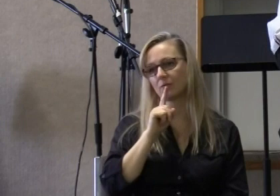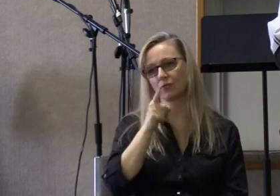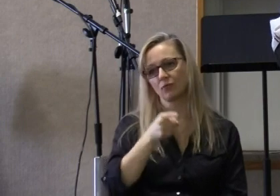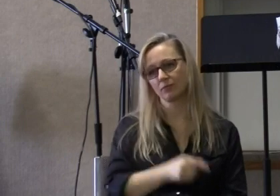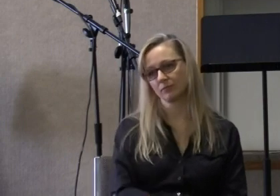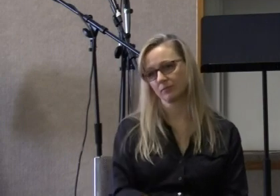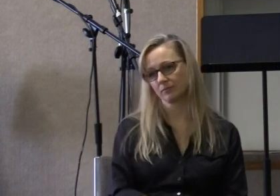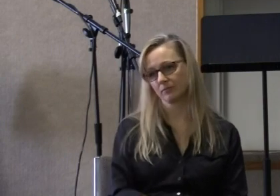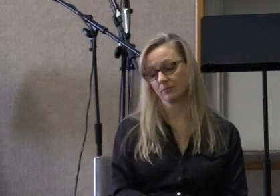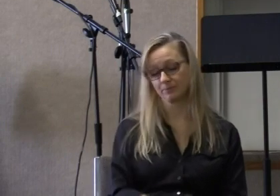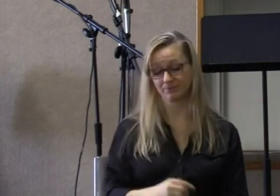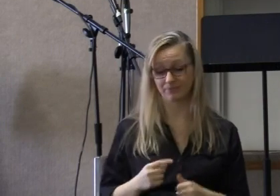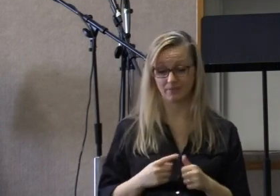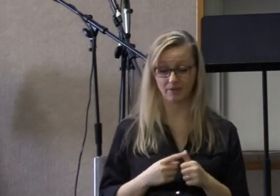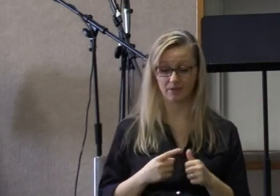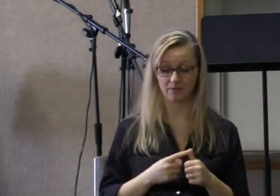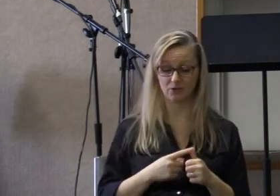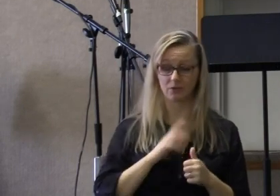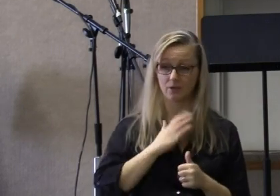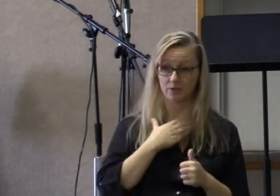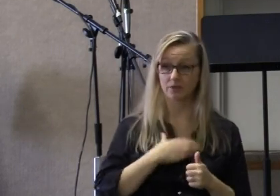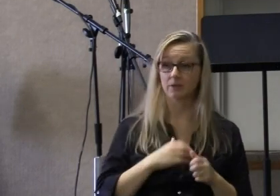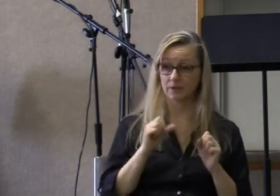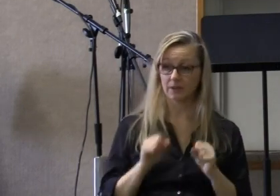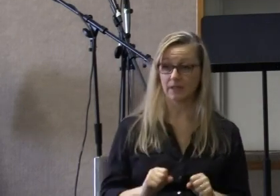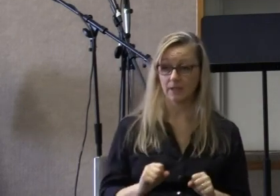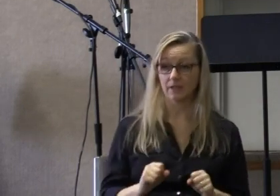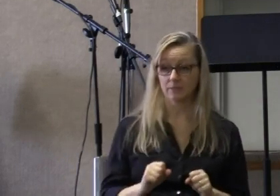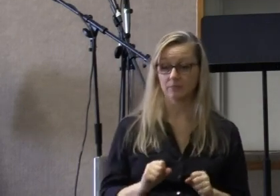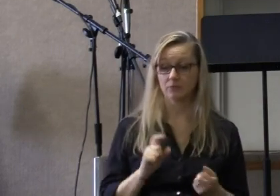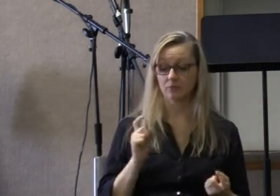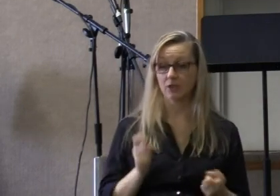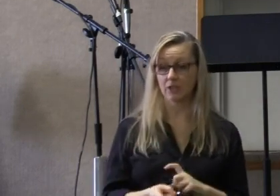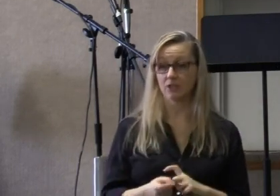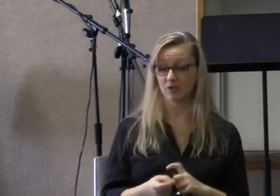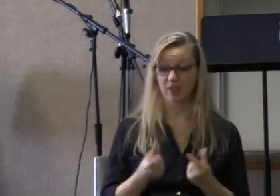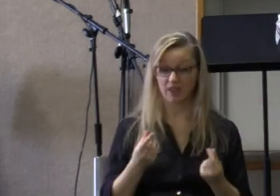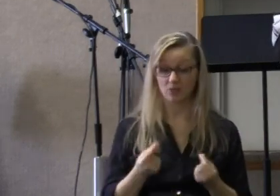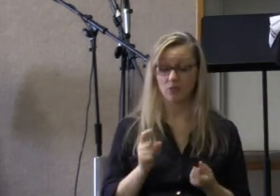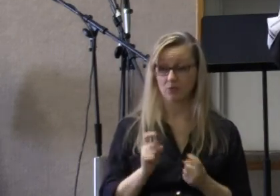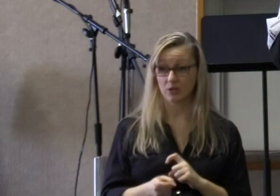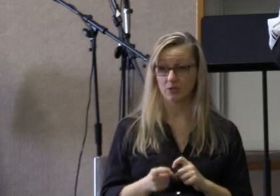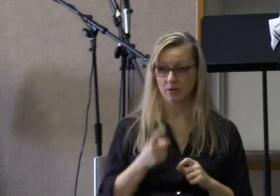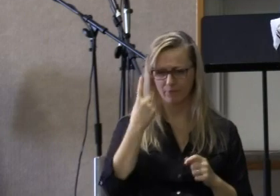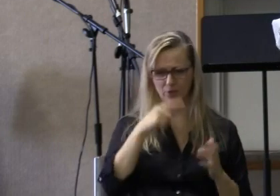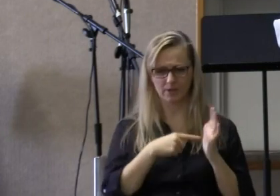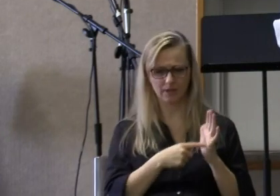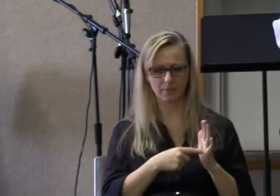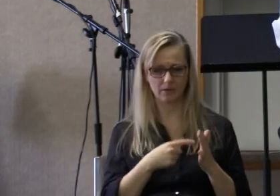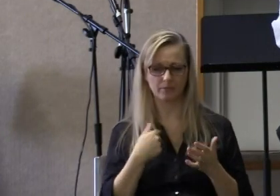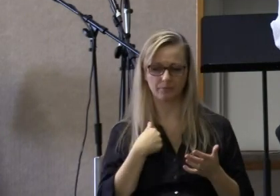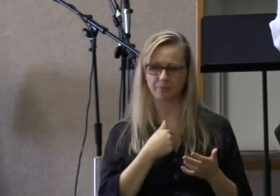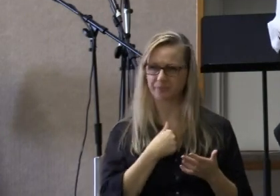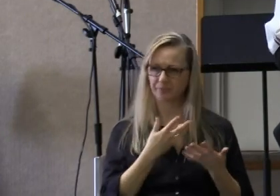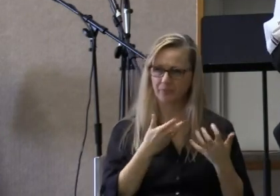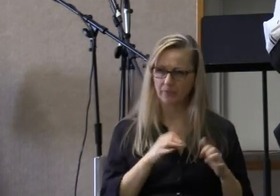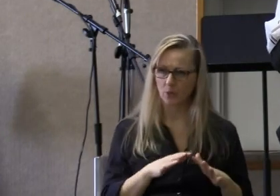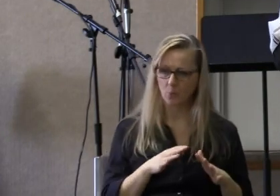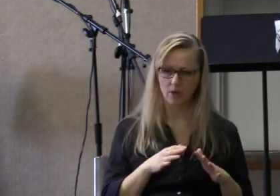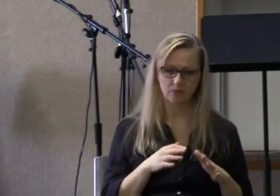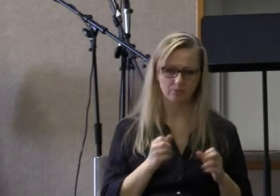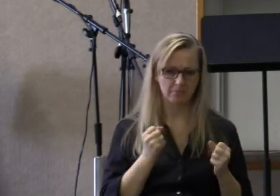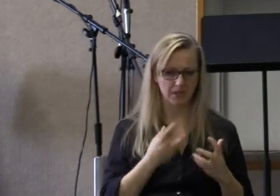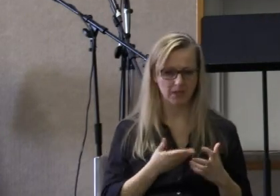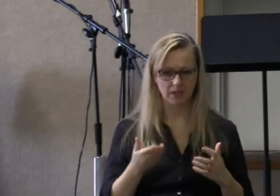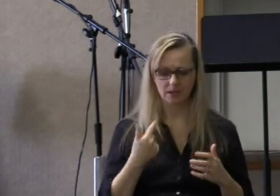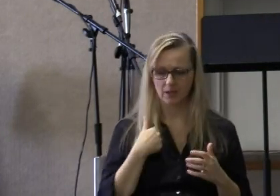true. First, our desires can and do change. For example, we no longer want many of the things we wanted as